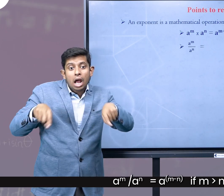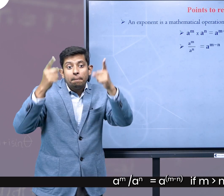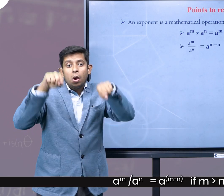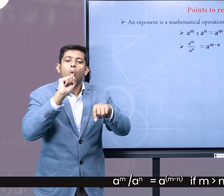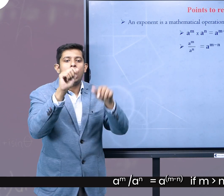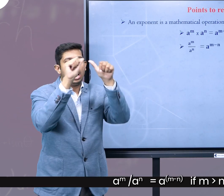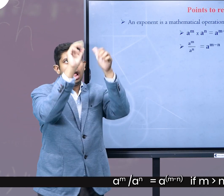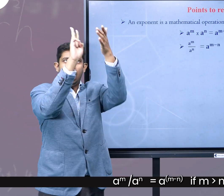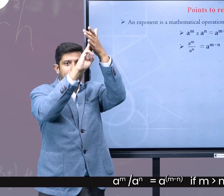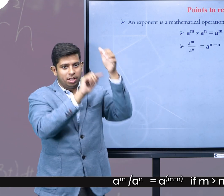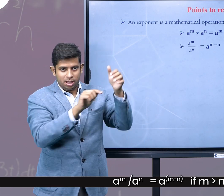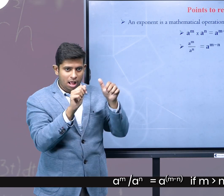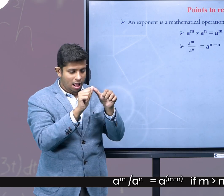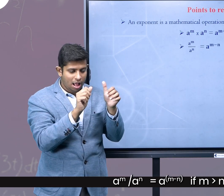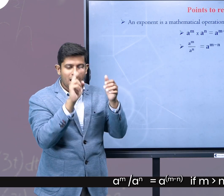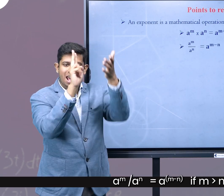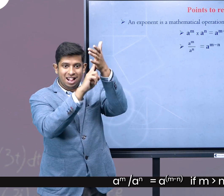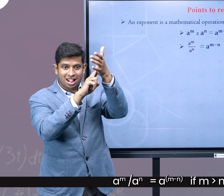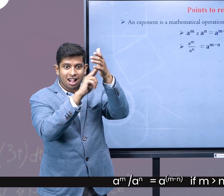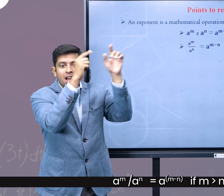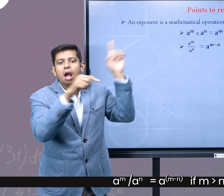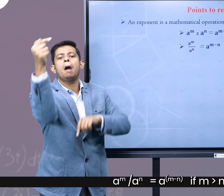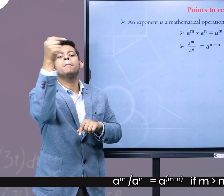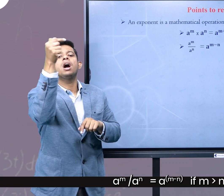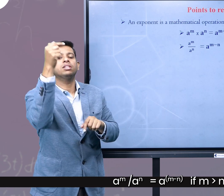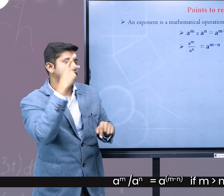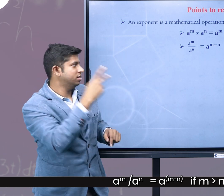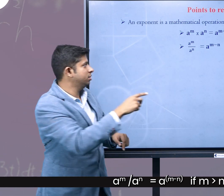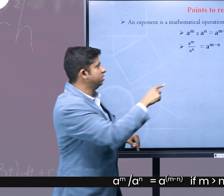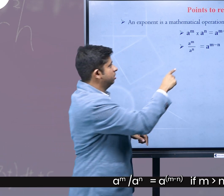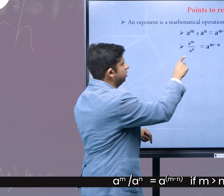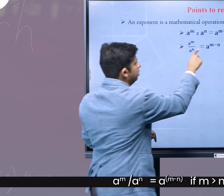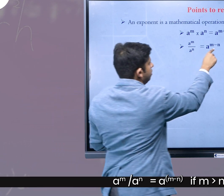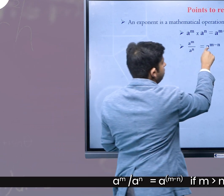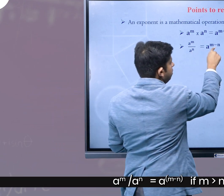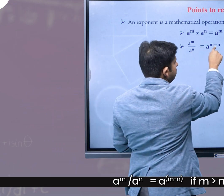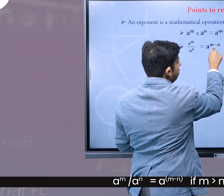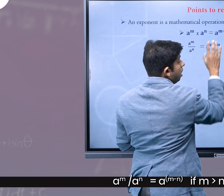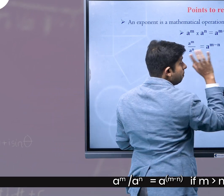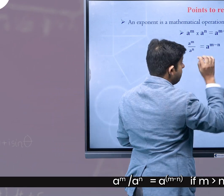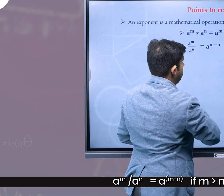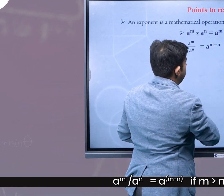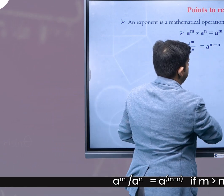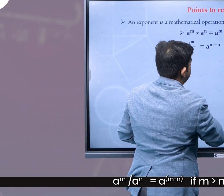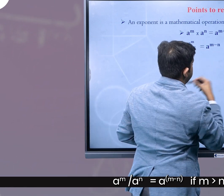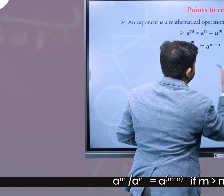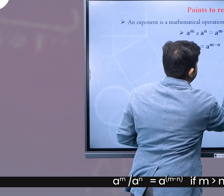A to the power of m by a to the power of n is equal to a to the power of m minus n if m is greater than n.